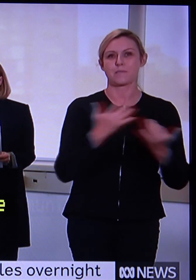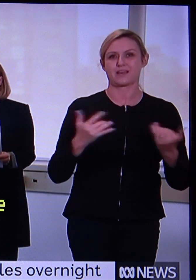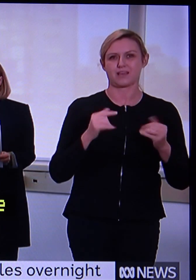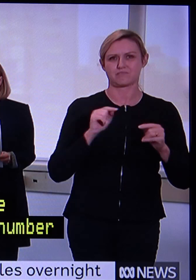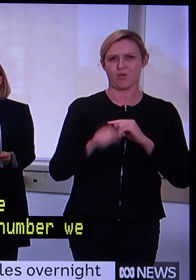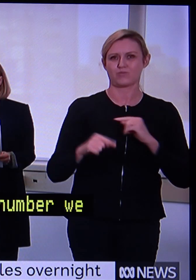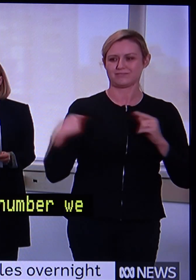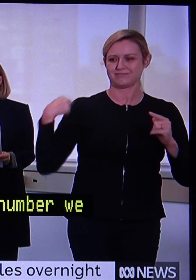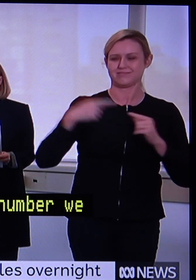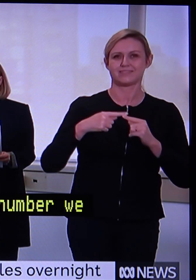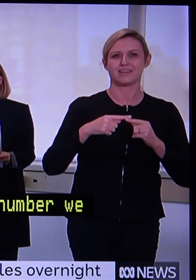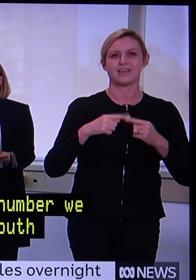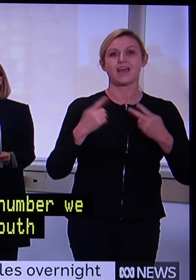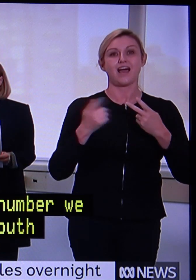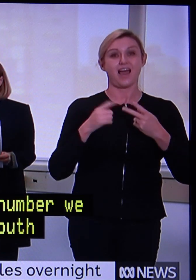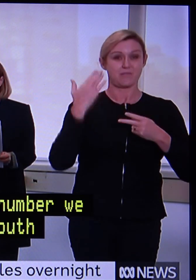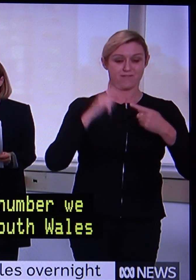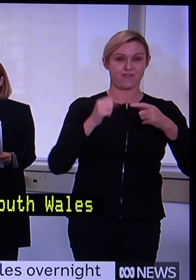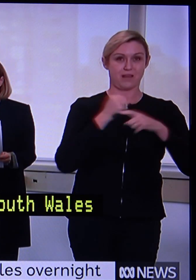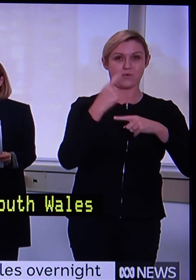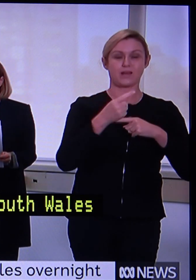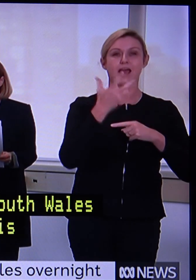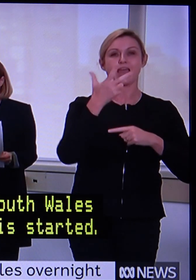crisis started. The other highest was